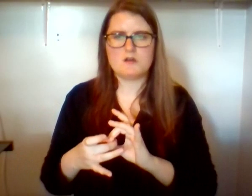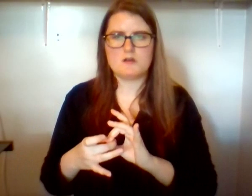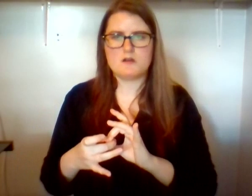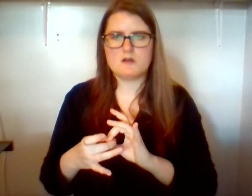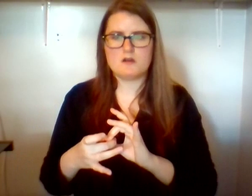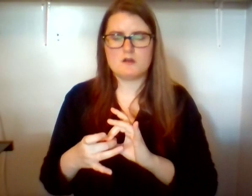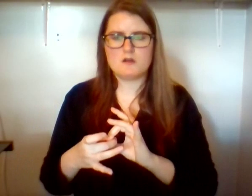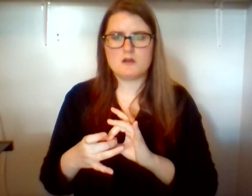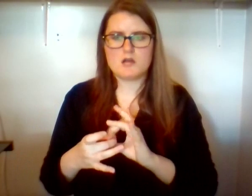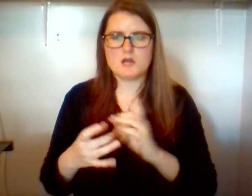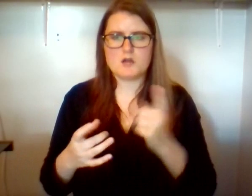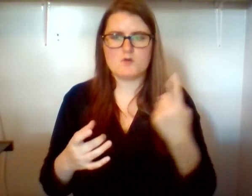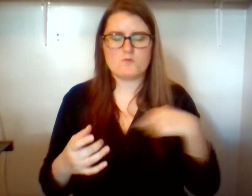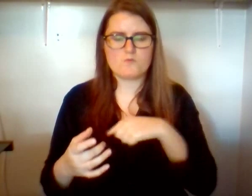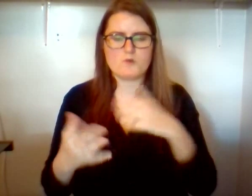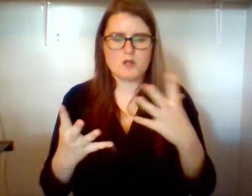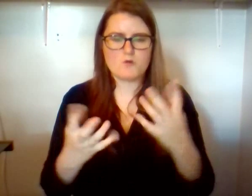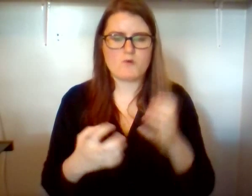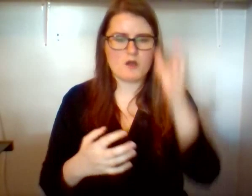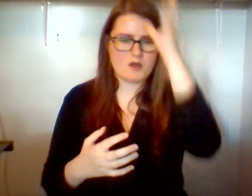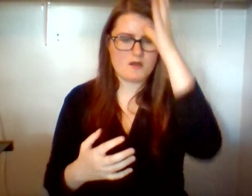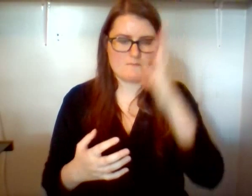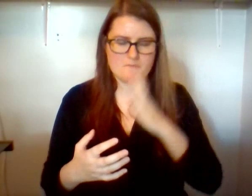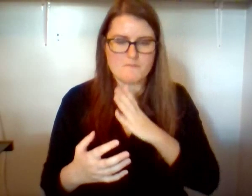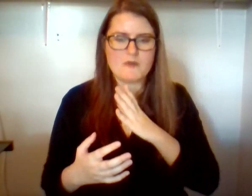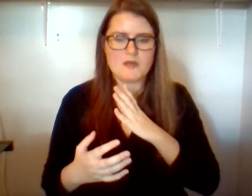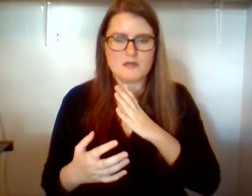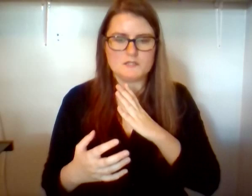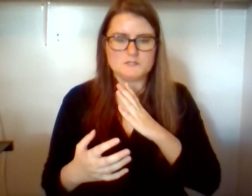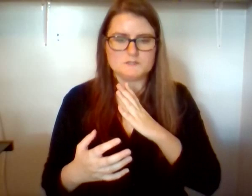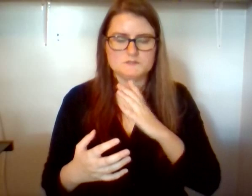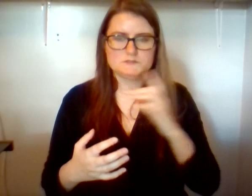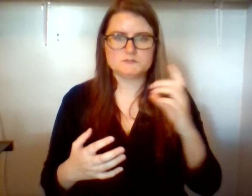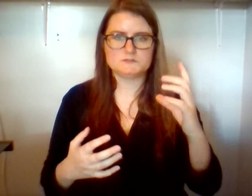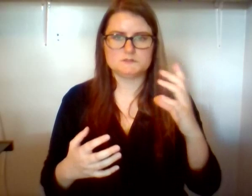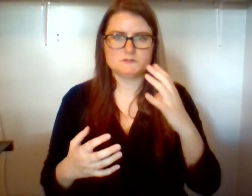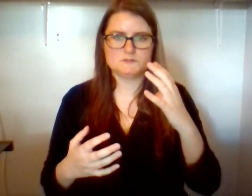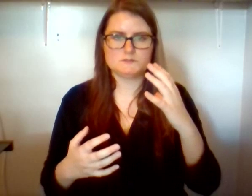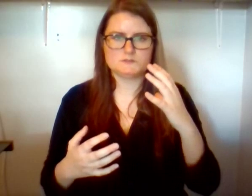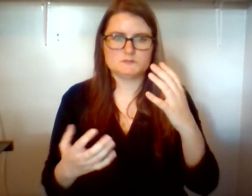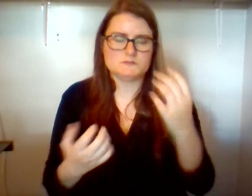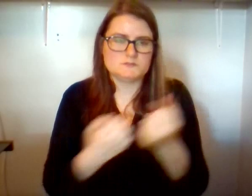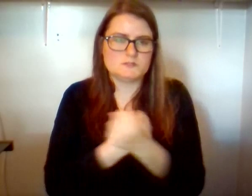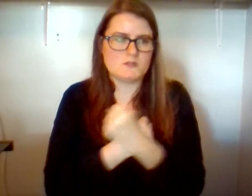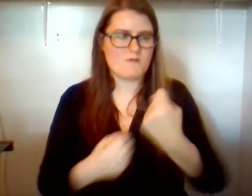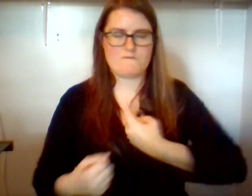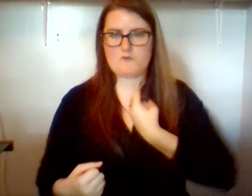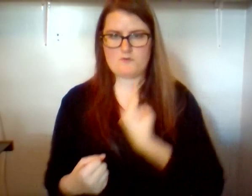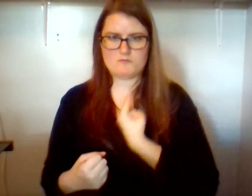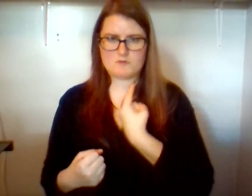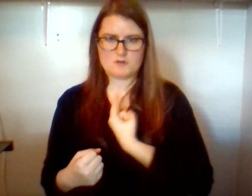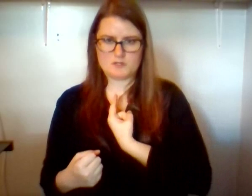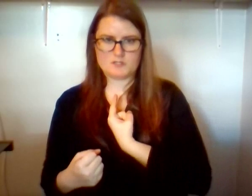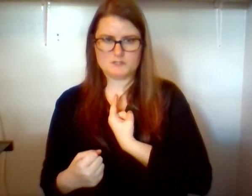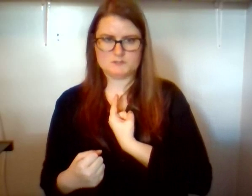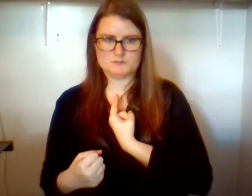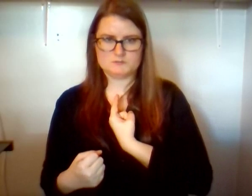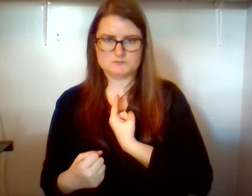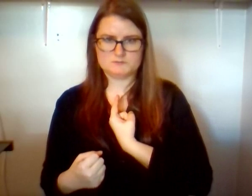commitment dimensions. And it's so sad to watch so many women in the media be drawn